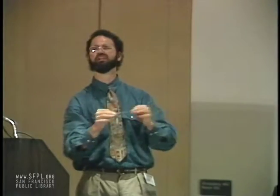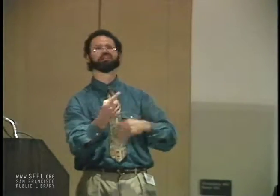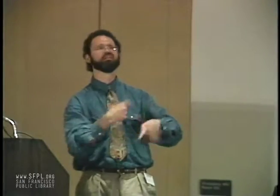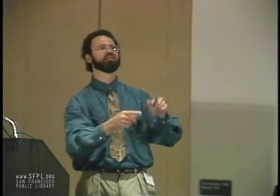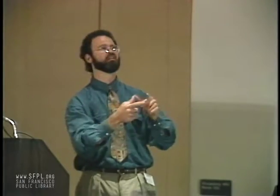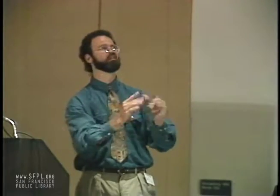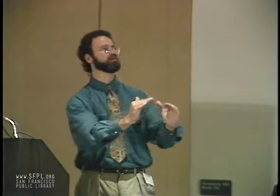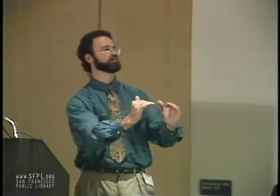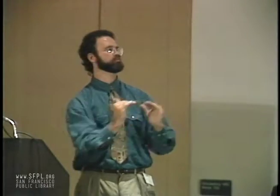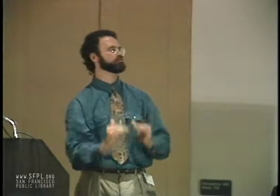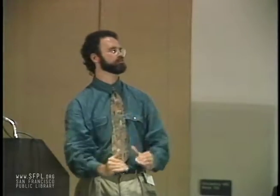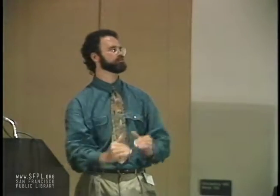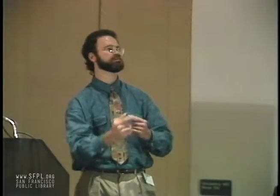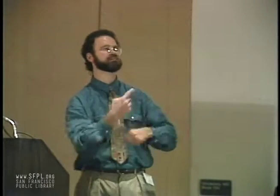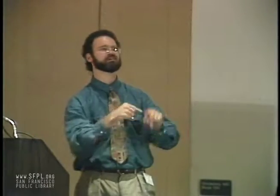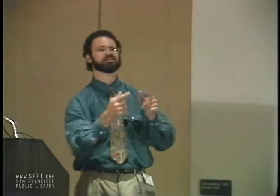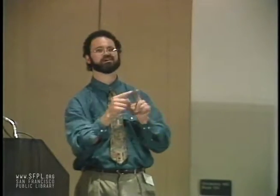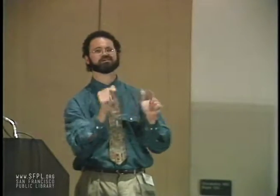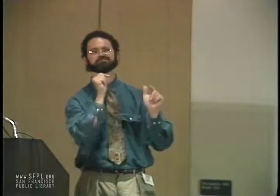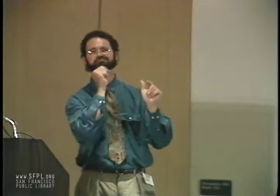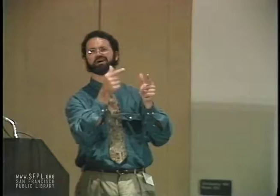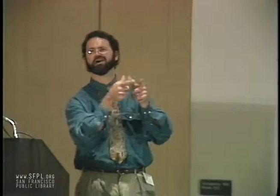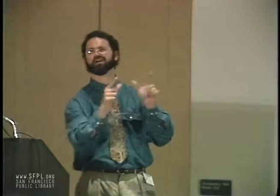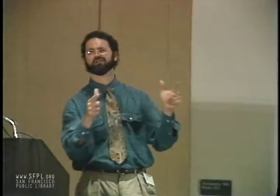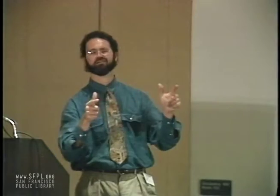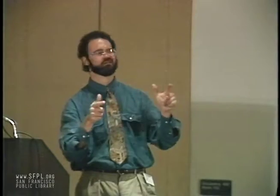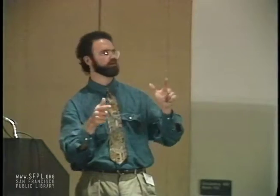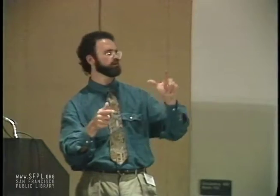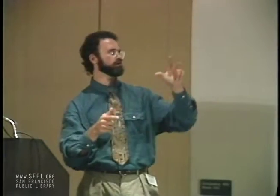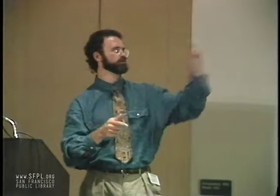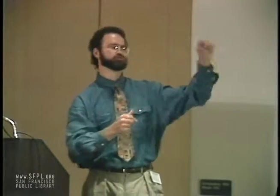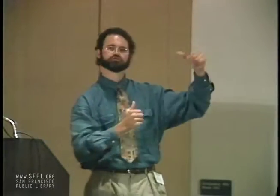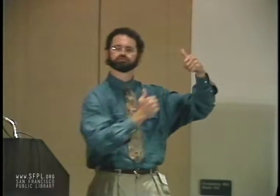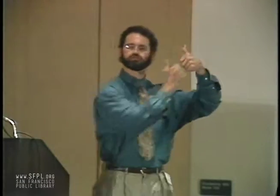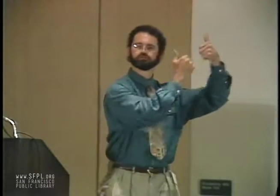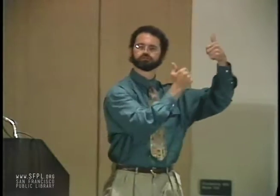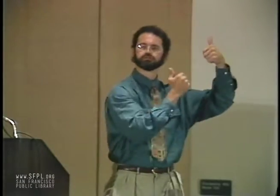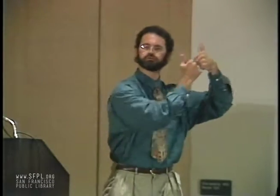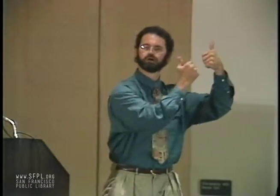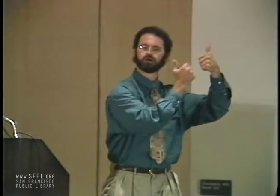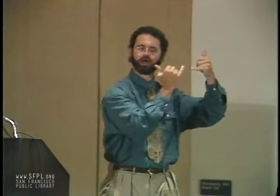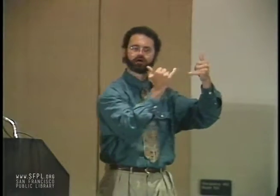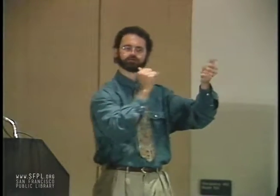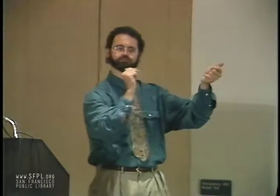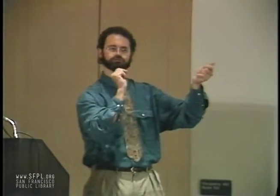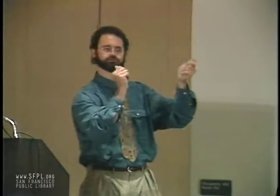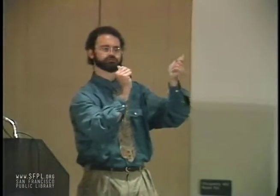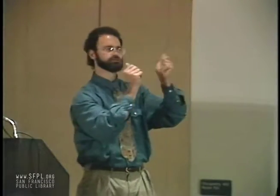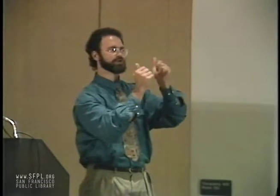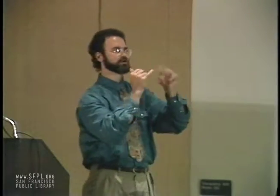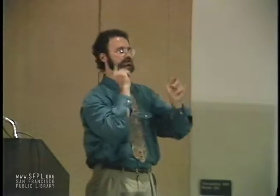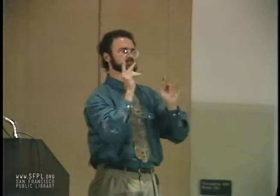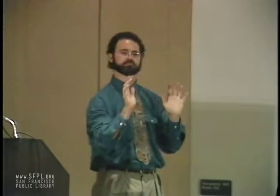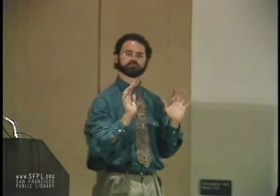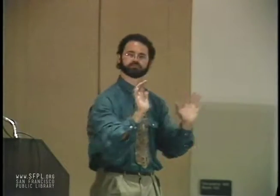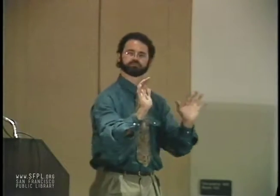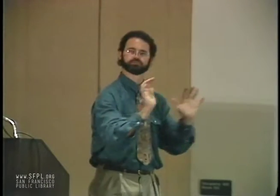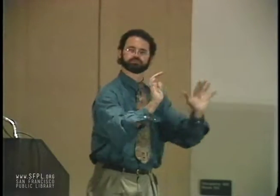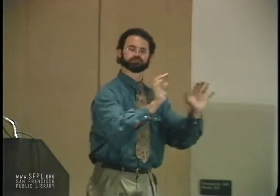and the other's view of our language as less than or inferior or inadequate. And we begin to say no to that perception and to start to change